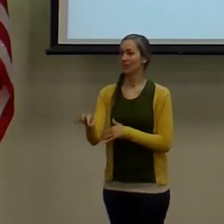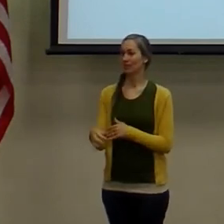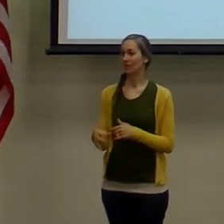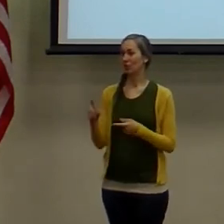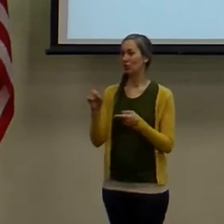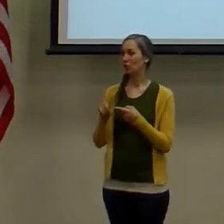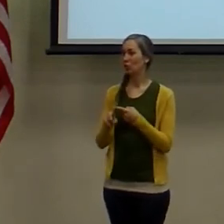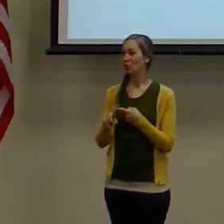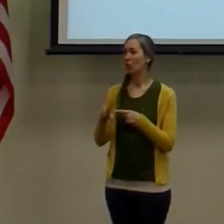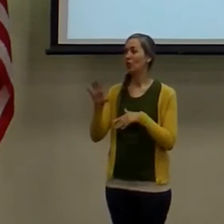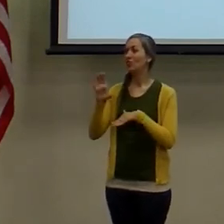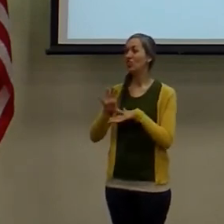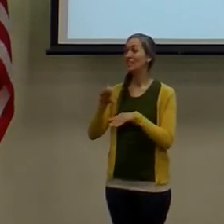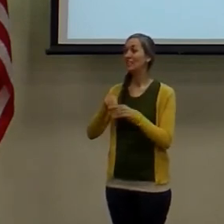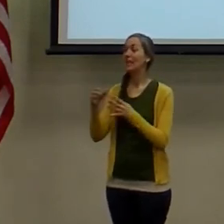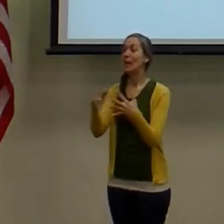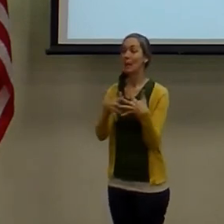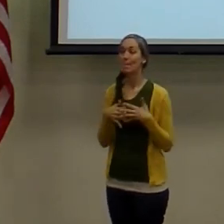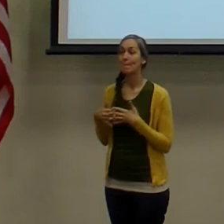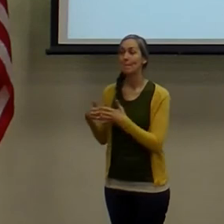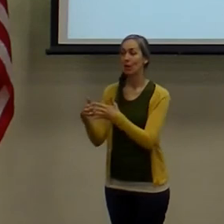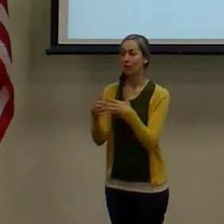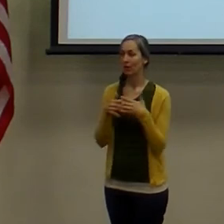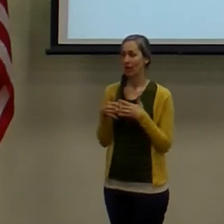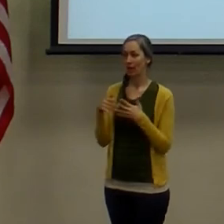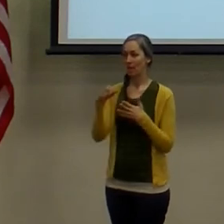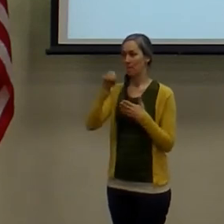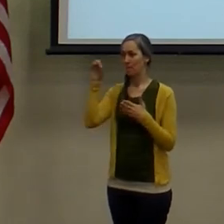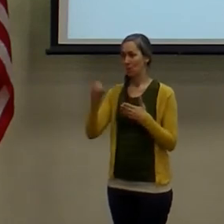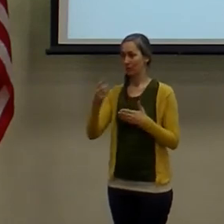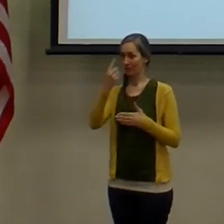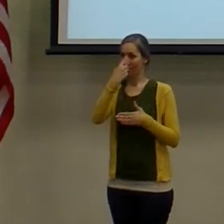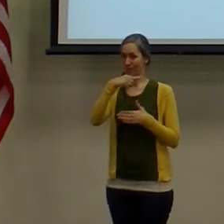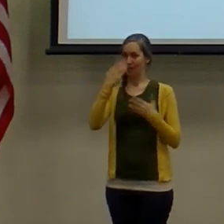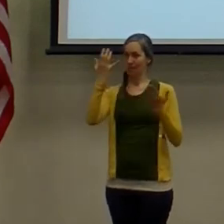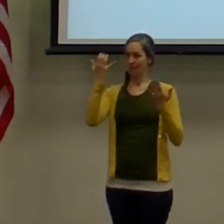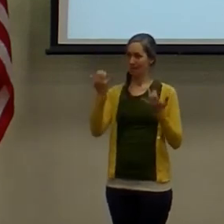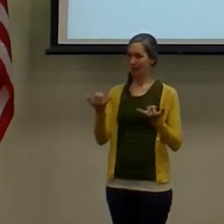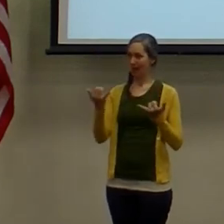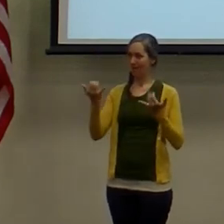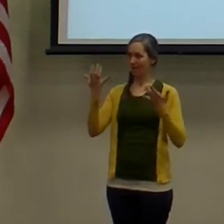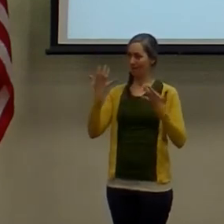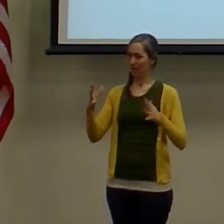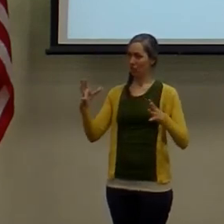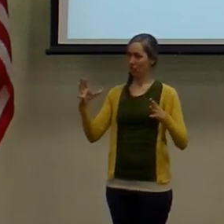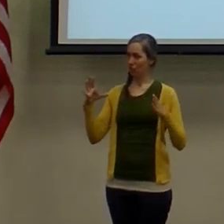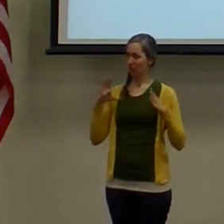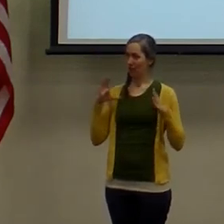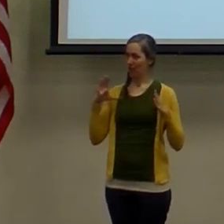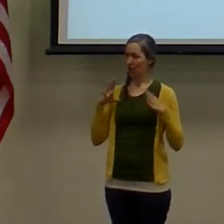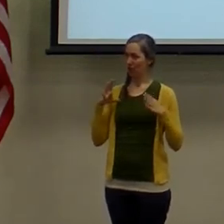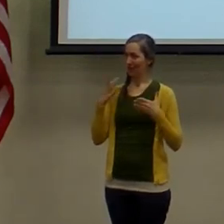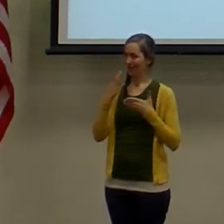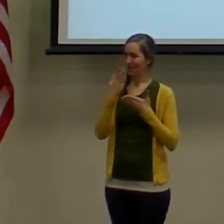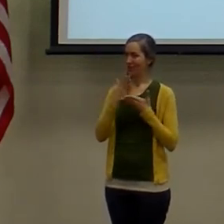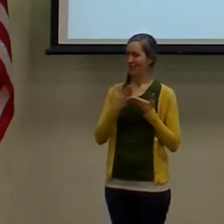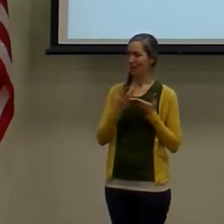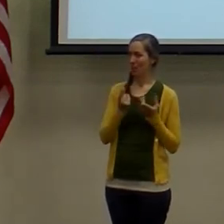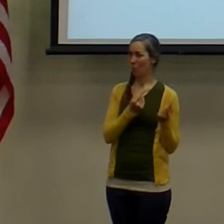America. And some of them, now most of them, retire. Some of them start to go